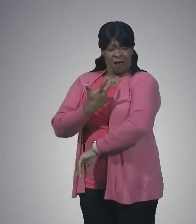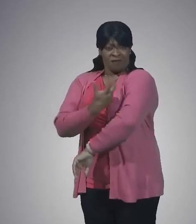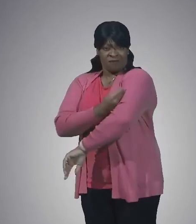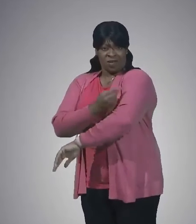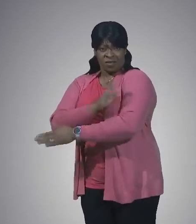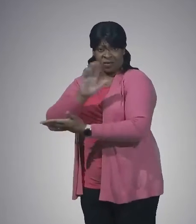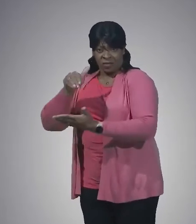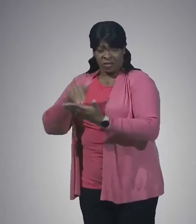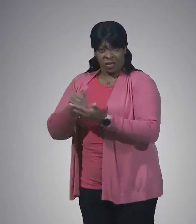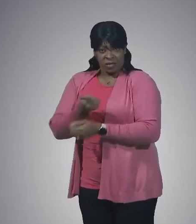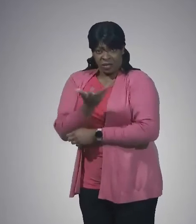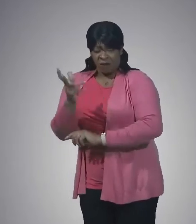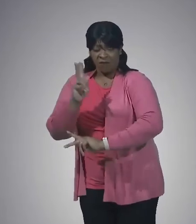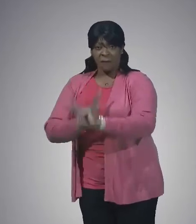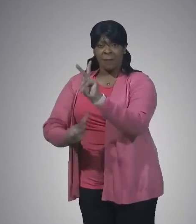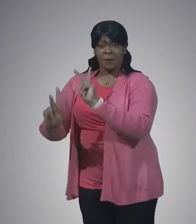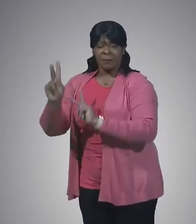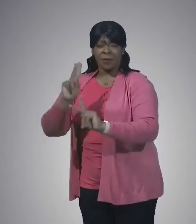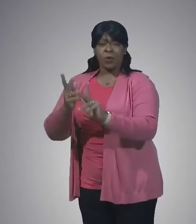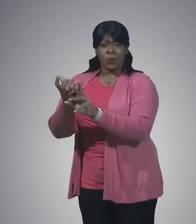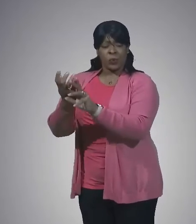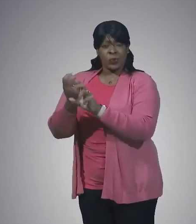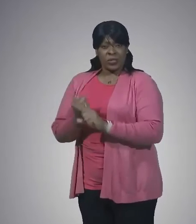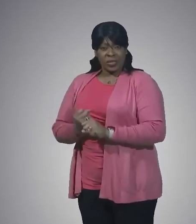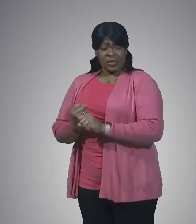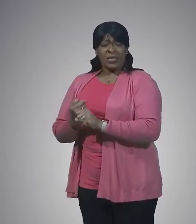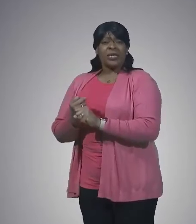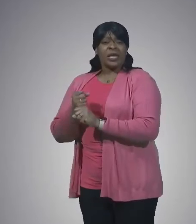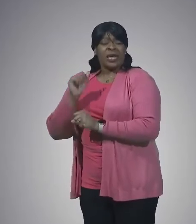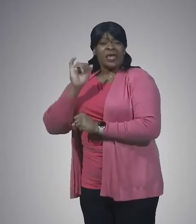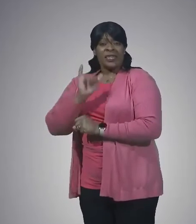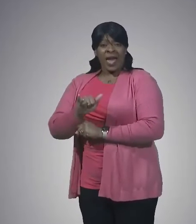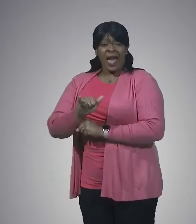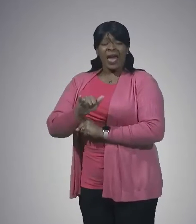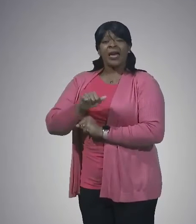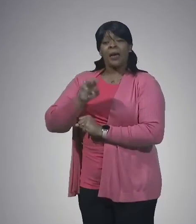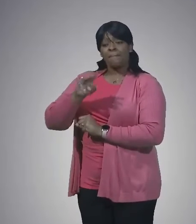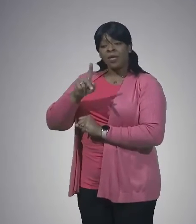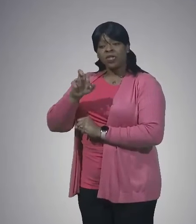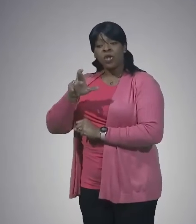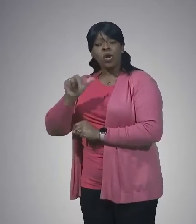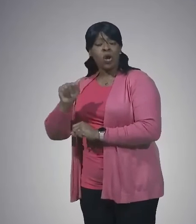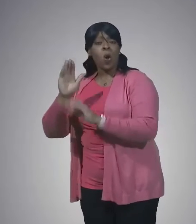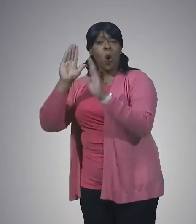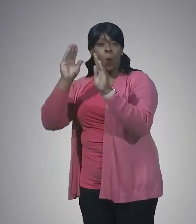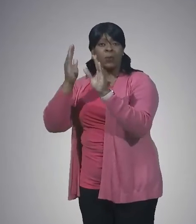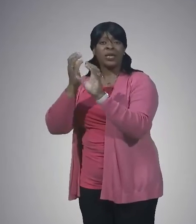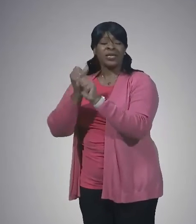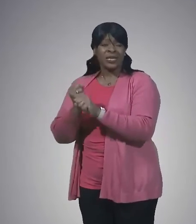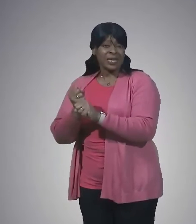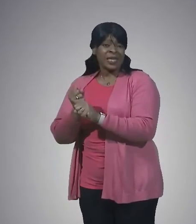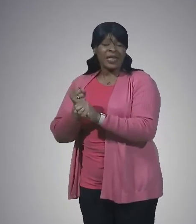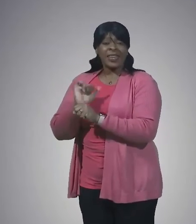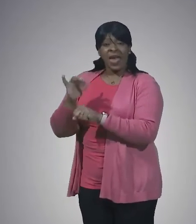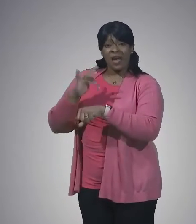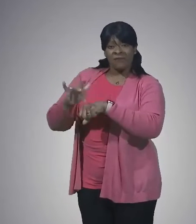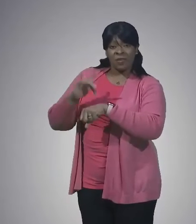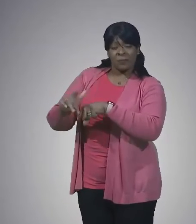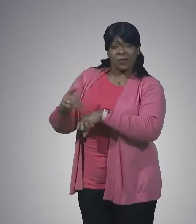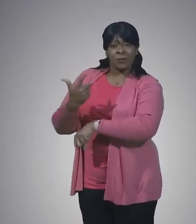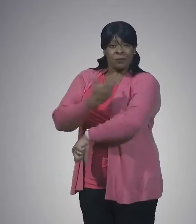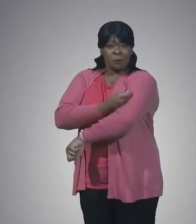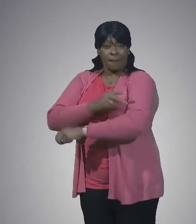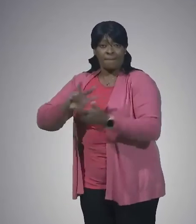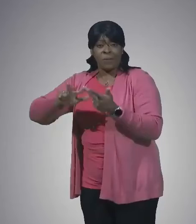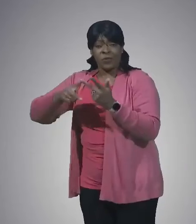there are several people who had received Johnson & Johnson or Moderna coming, hoping to get the available booster, which I know